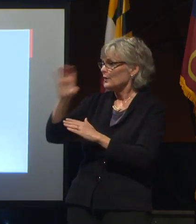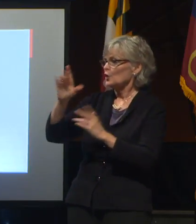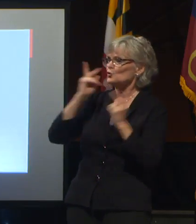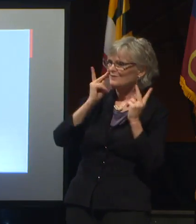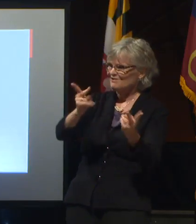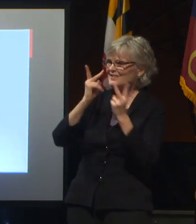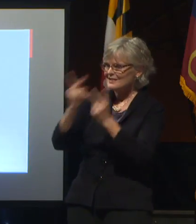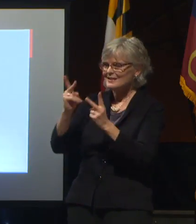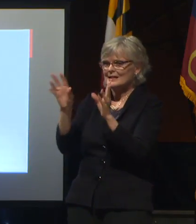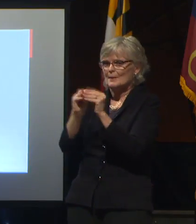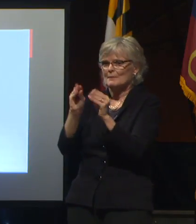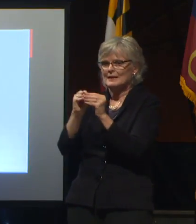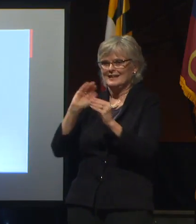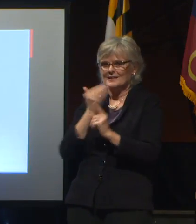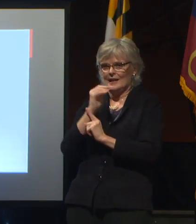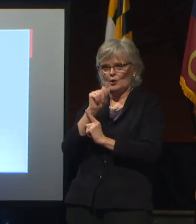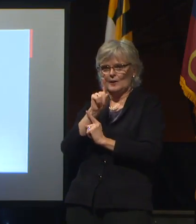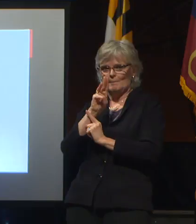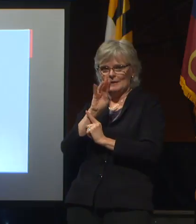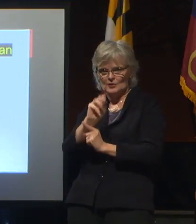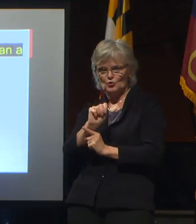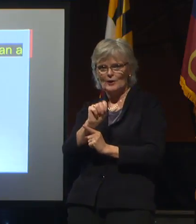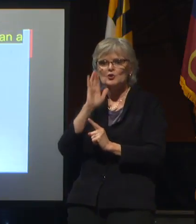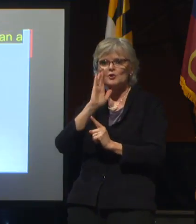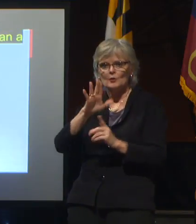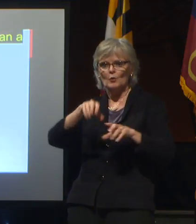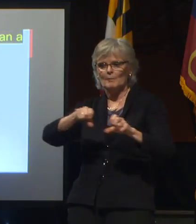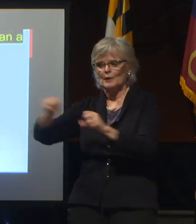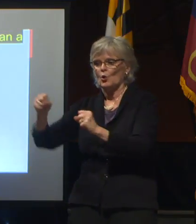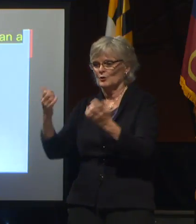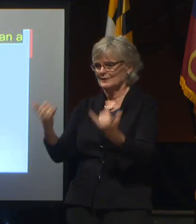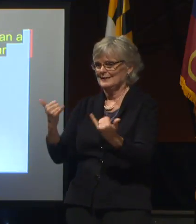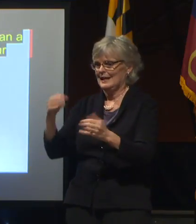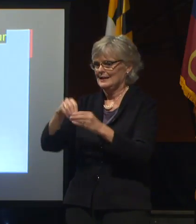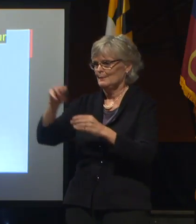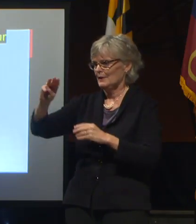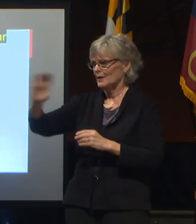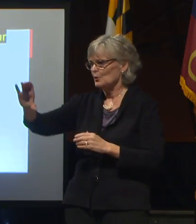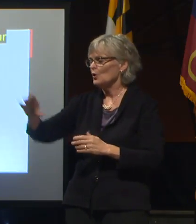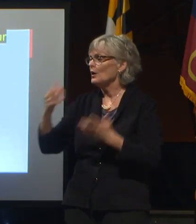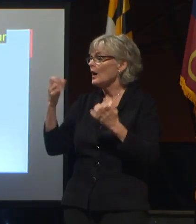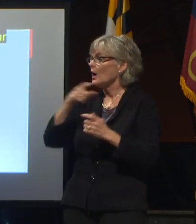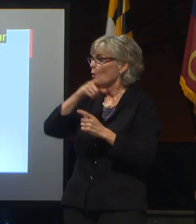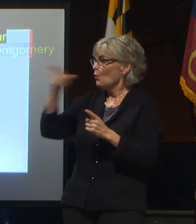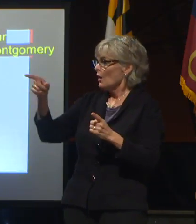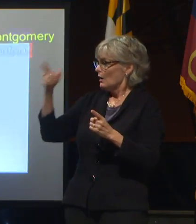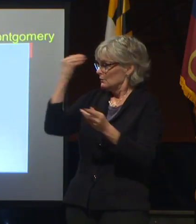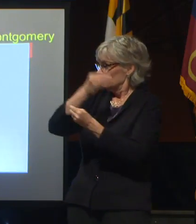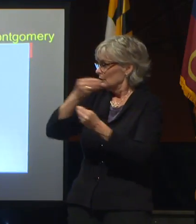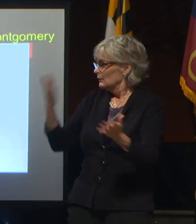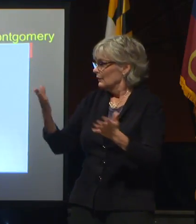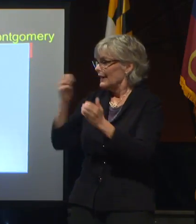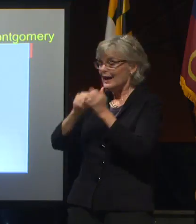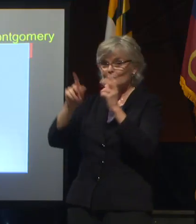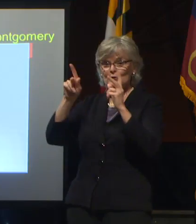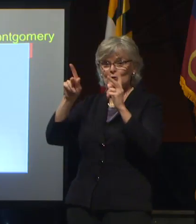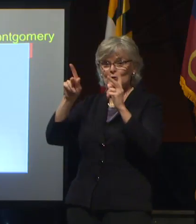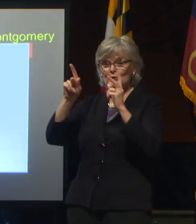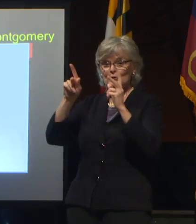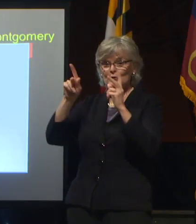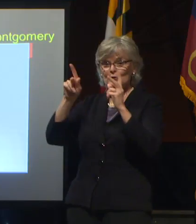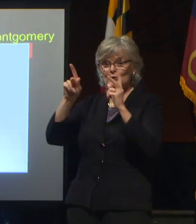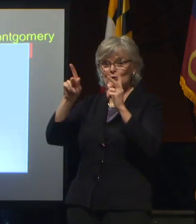visits and meetings that our administration will be holding in Montgomery County just today. I want you all to know that everyone on our